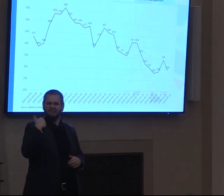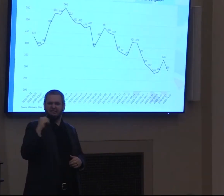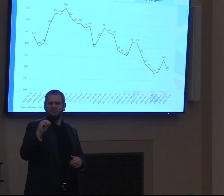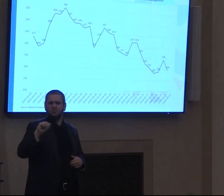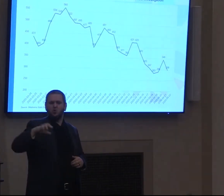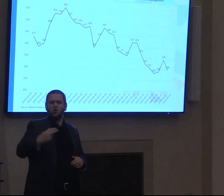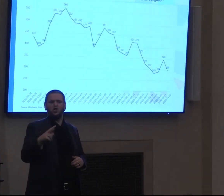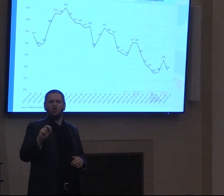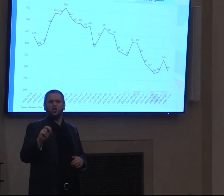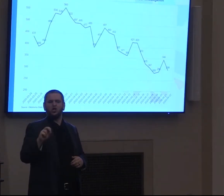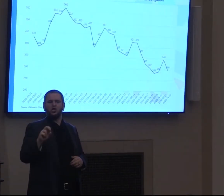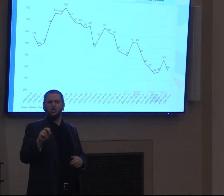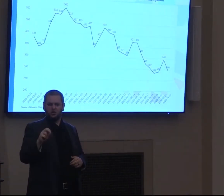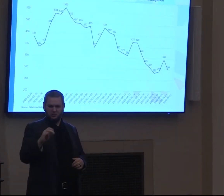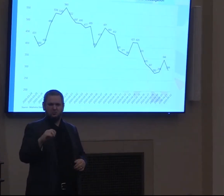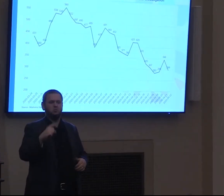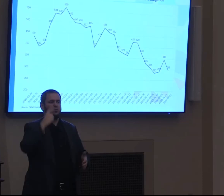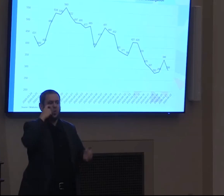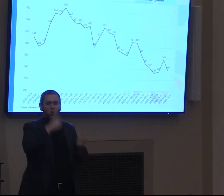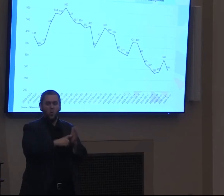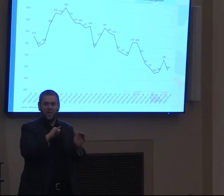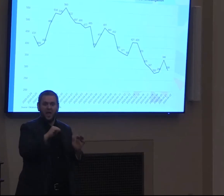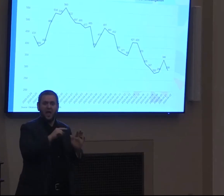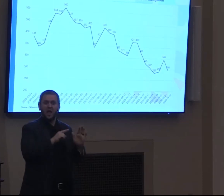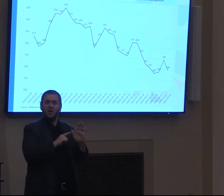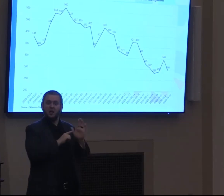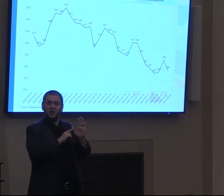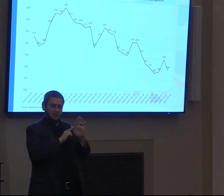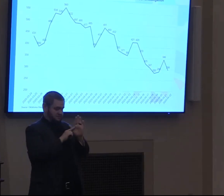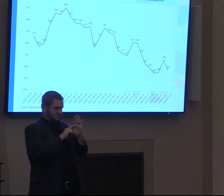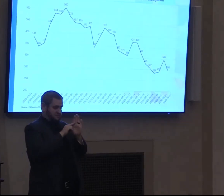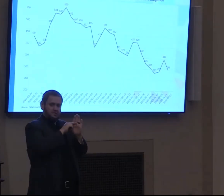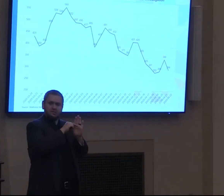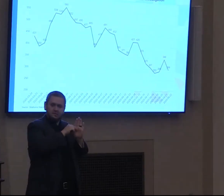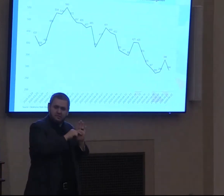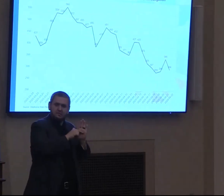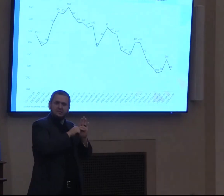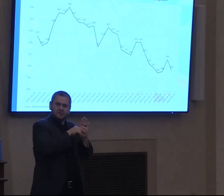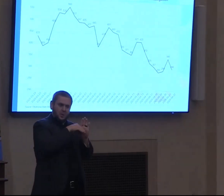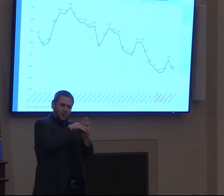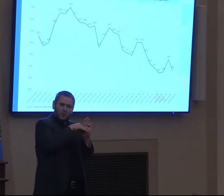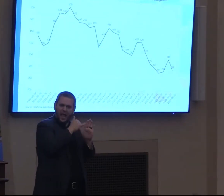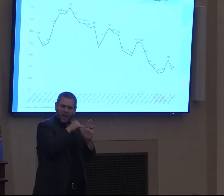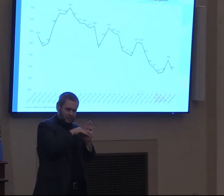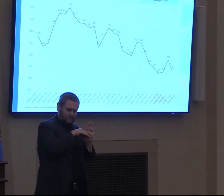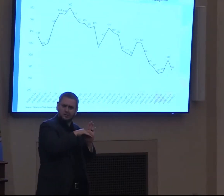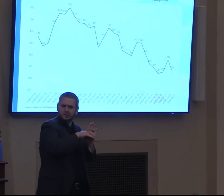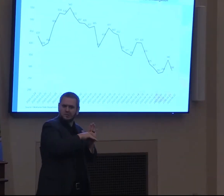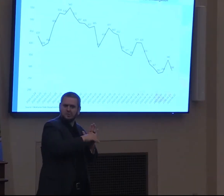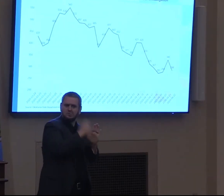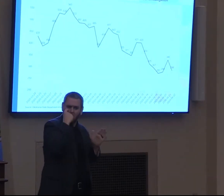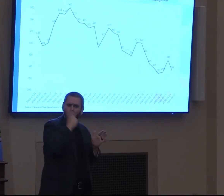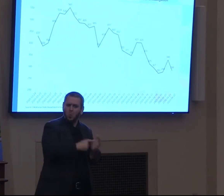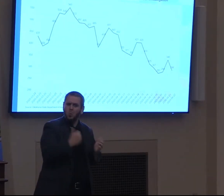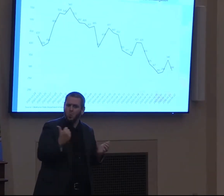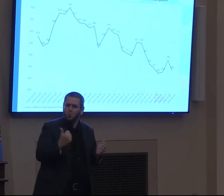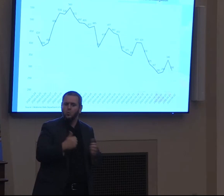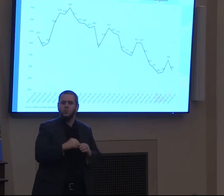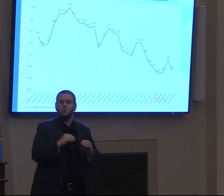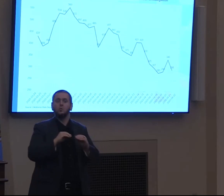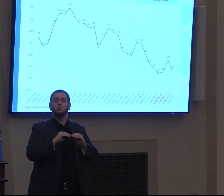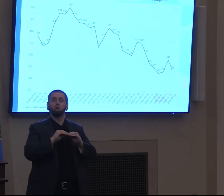entire month of April. To be clear, the graph is tracking people in the